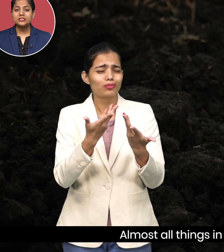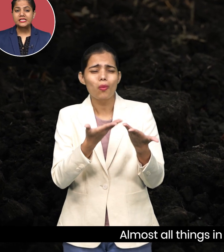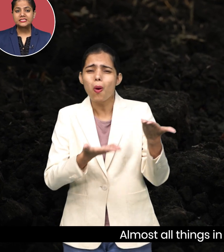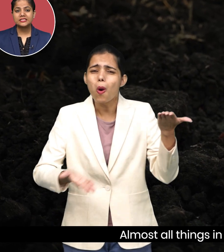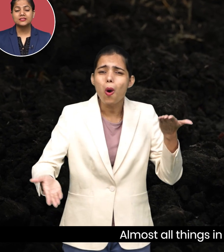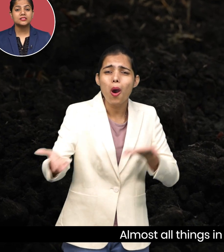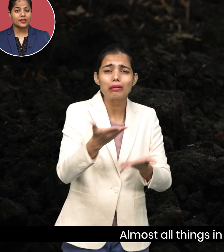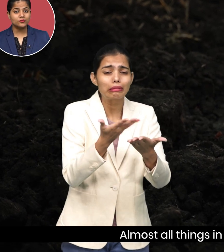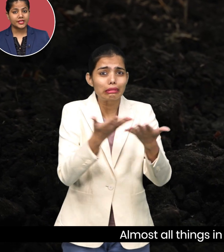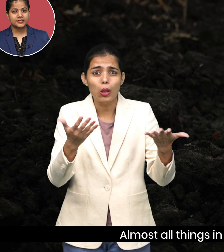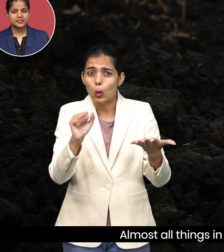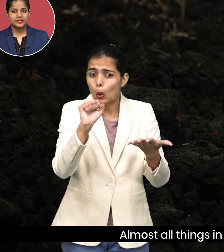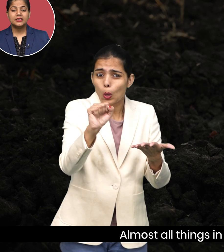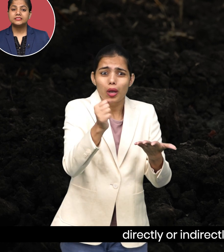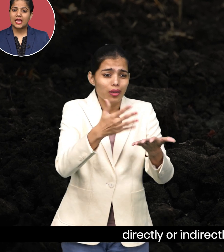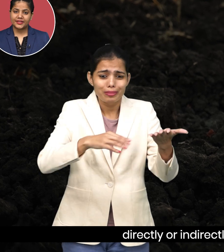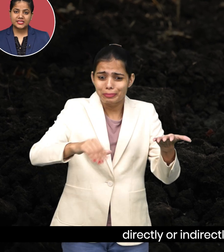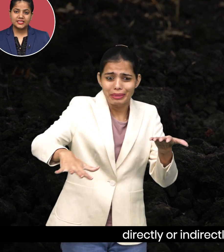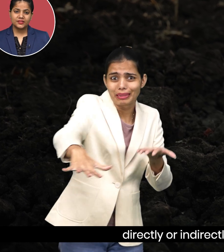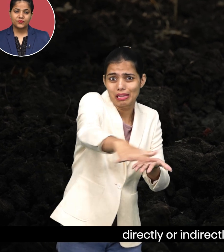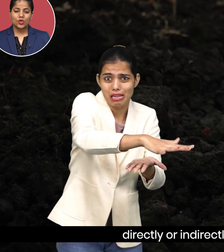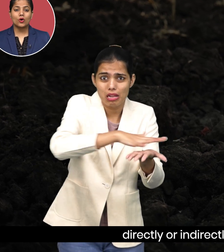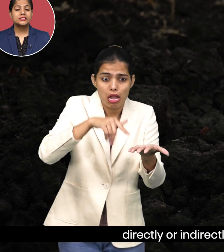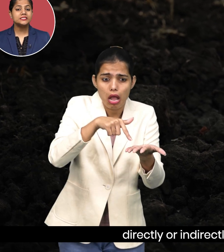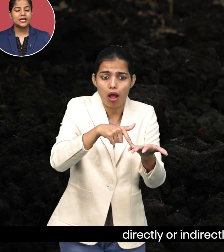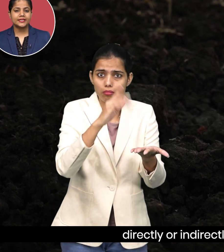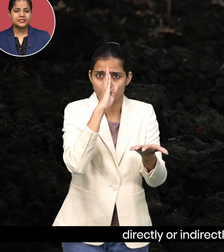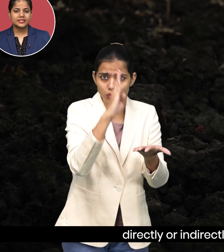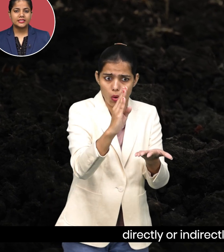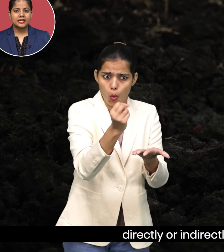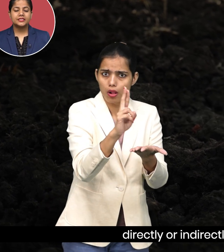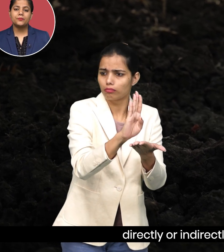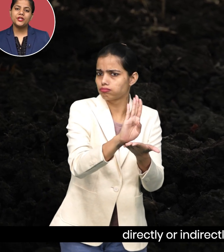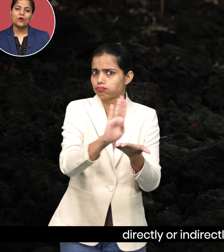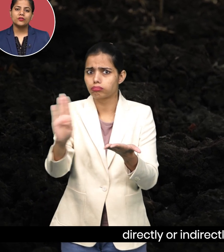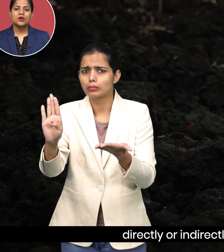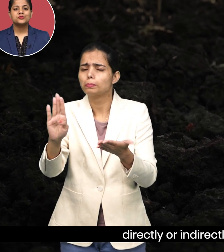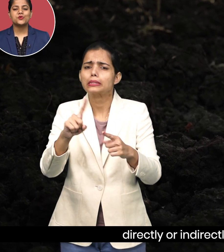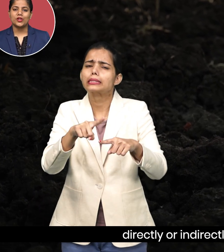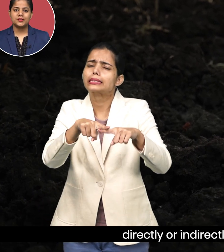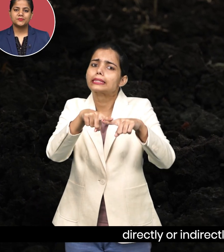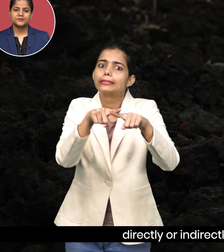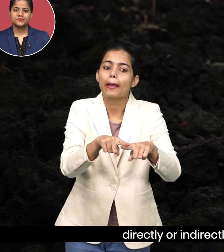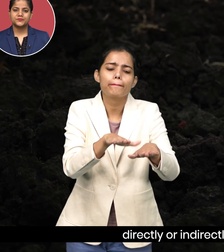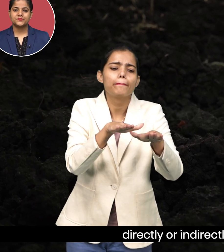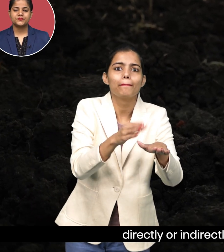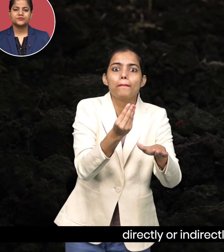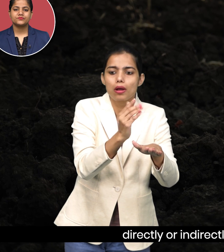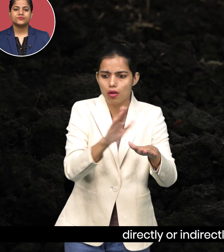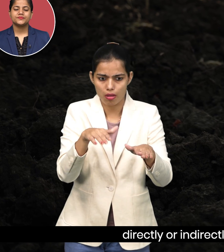Almost all things in our surroundings, directly or indirectly, depend on soil.